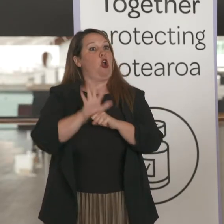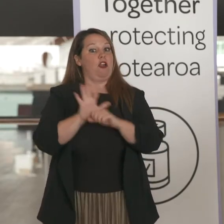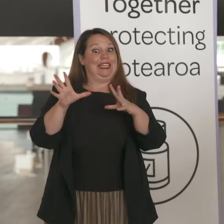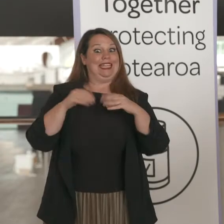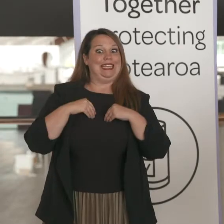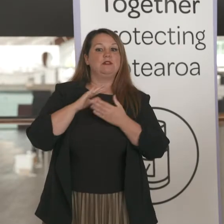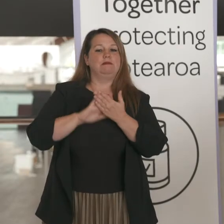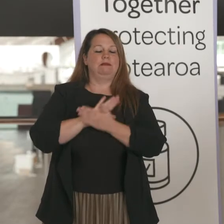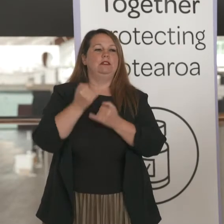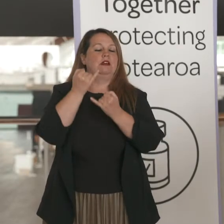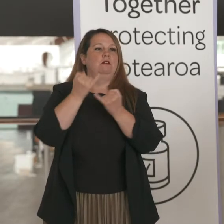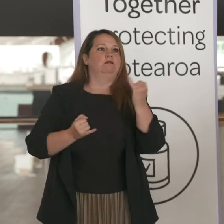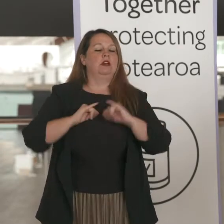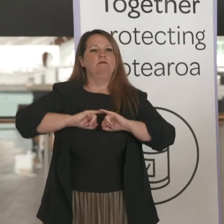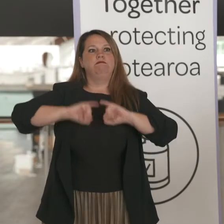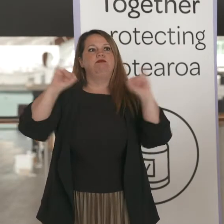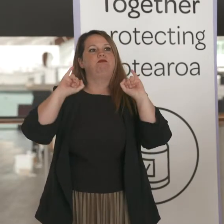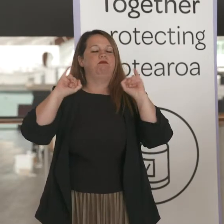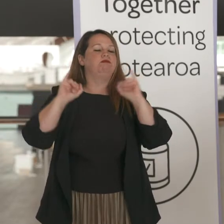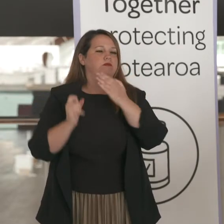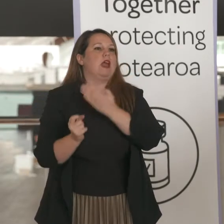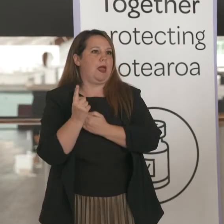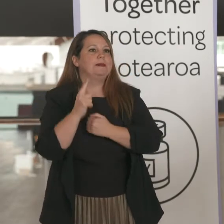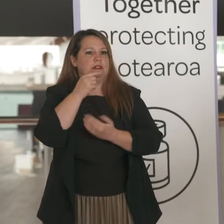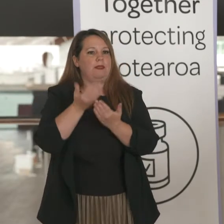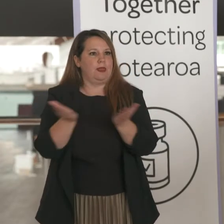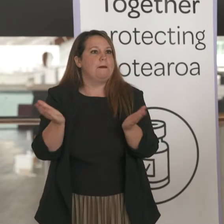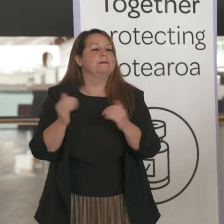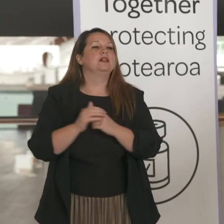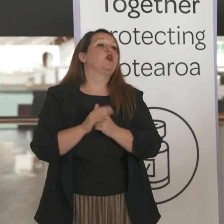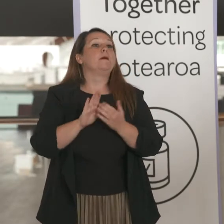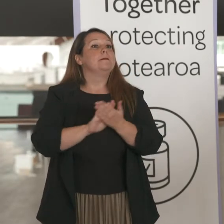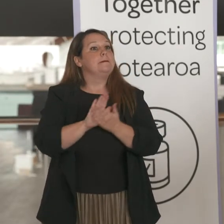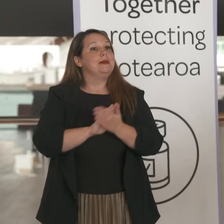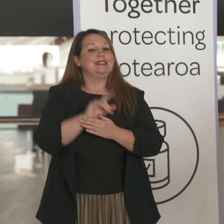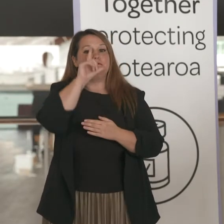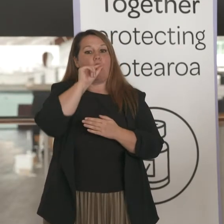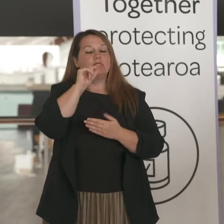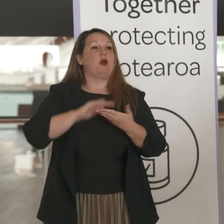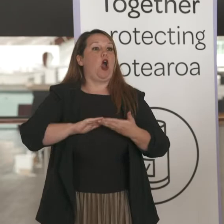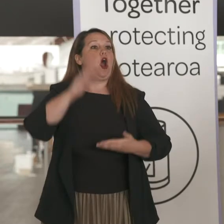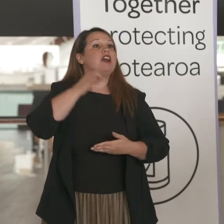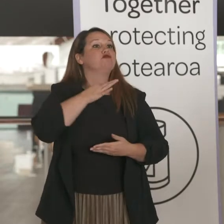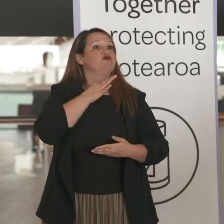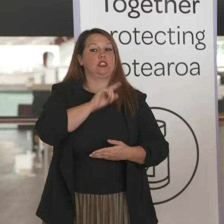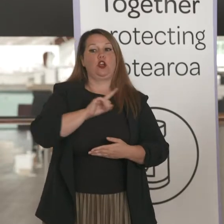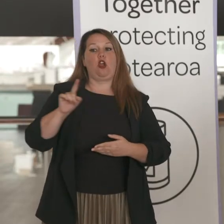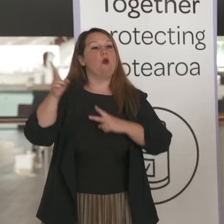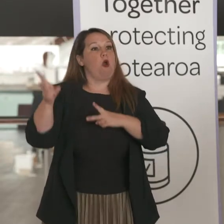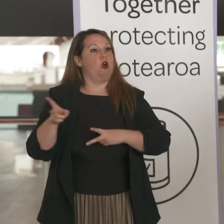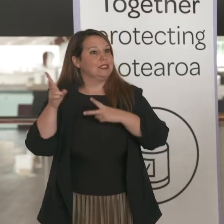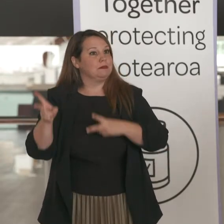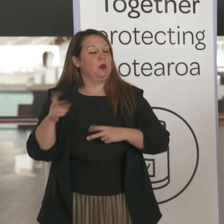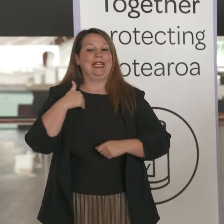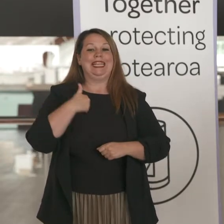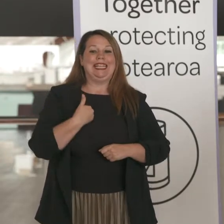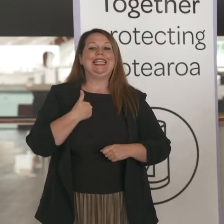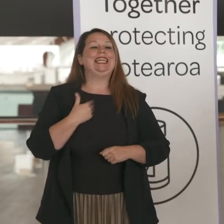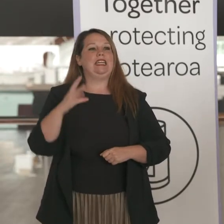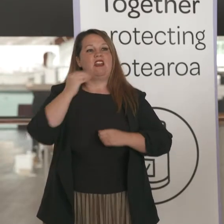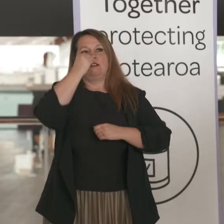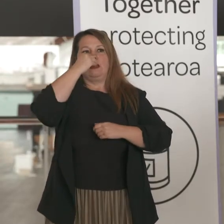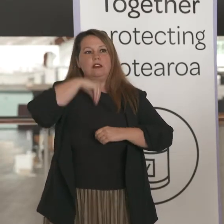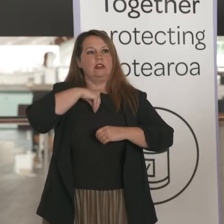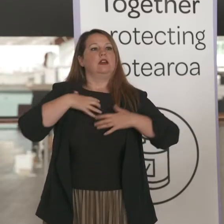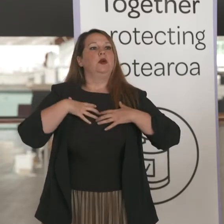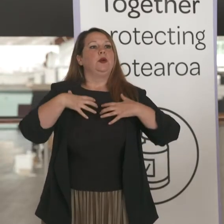COVID-19. This includes a higher risk of ending up in hospital and needing respiratory support, and also a